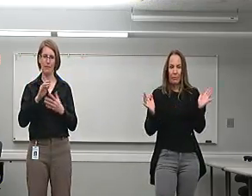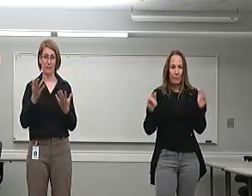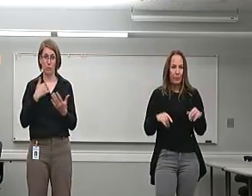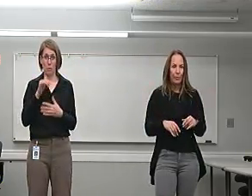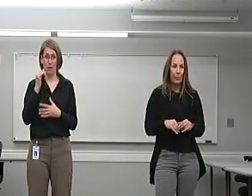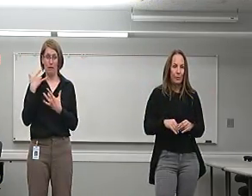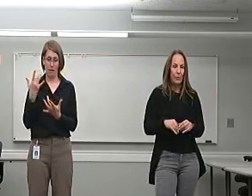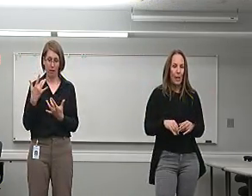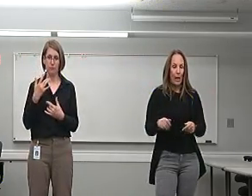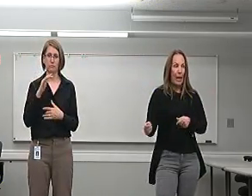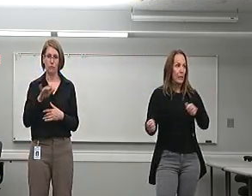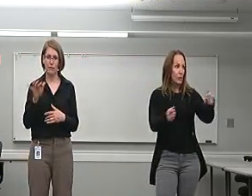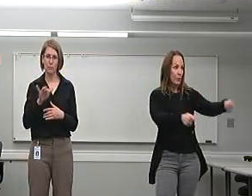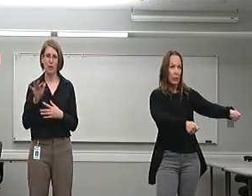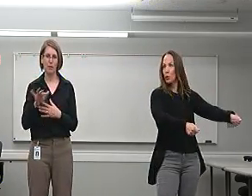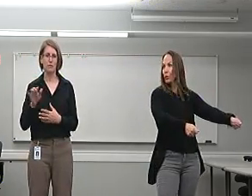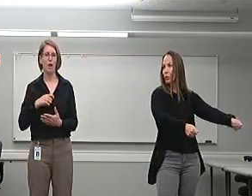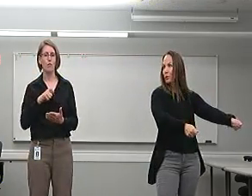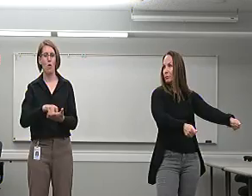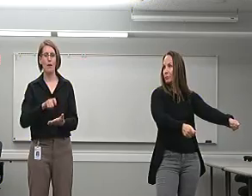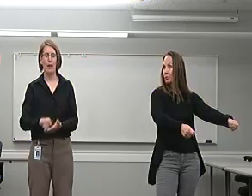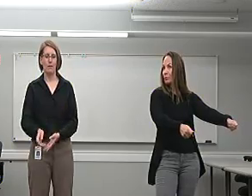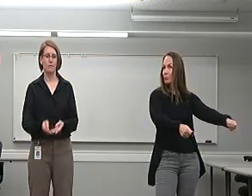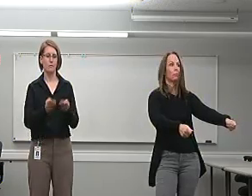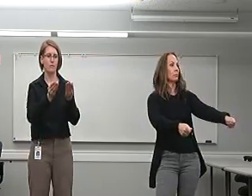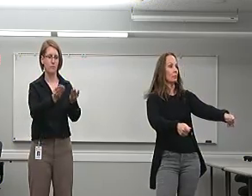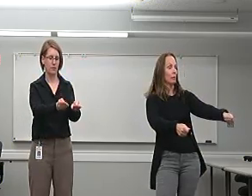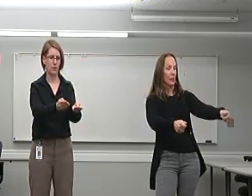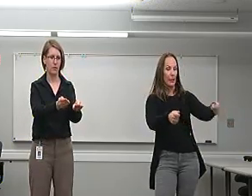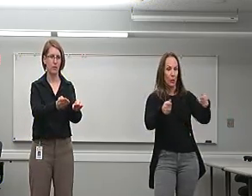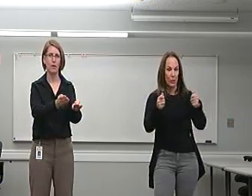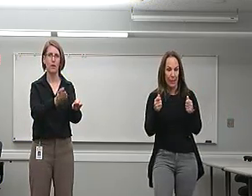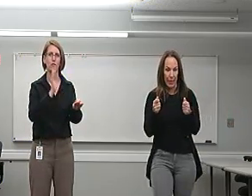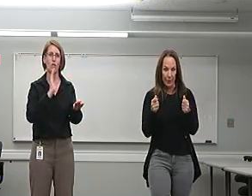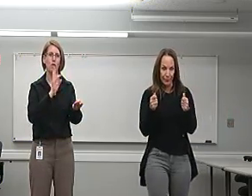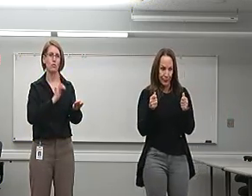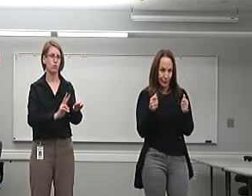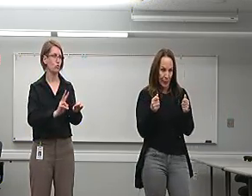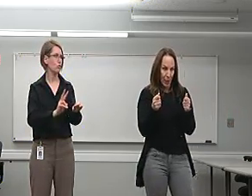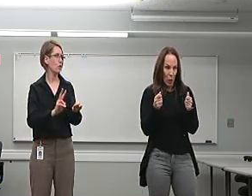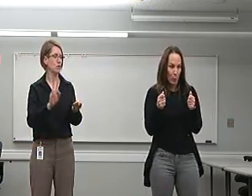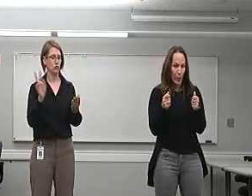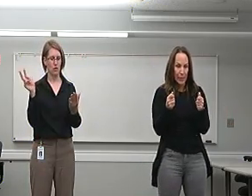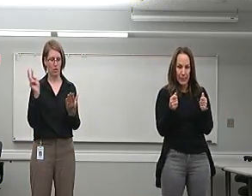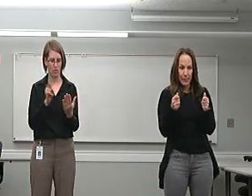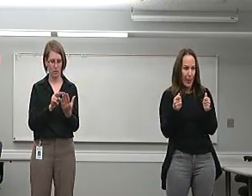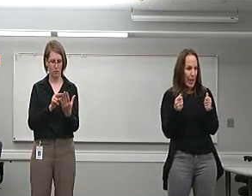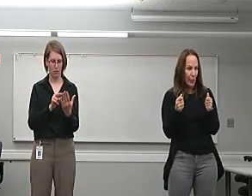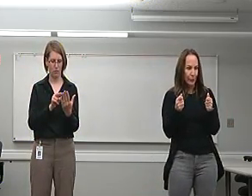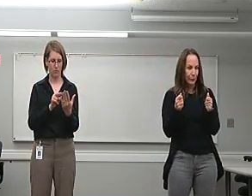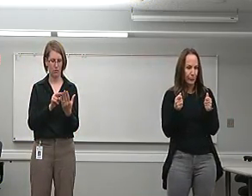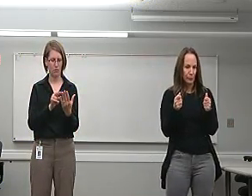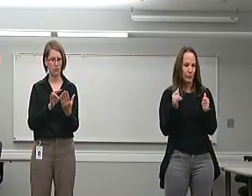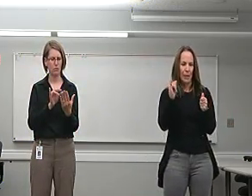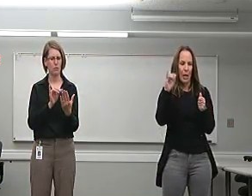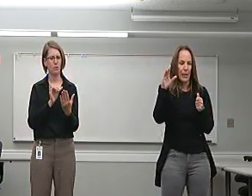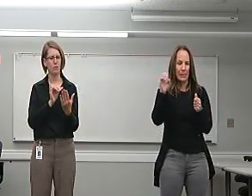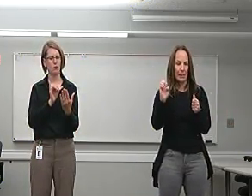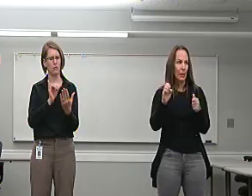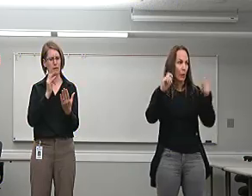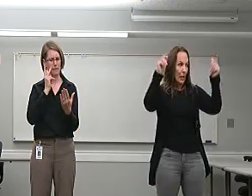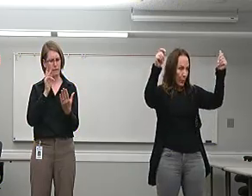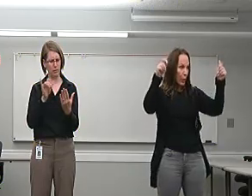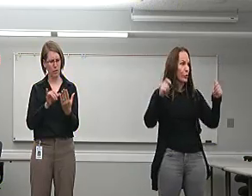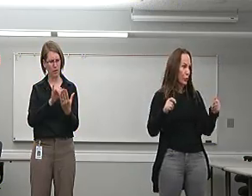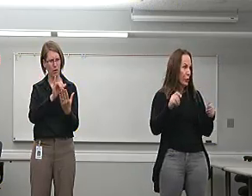I hand it to my 2-year-old. Leah looks at it. Her brain sees a pattern. I-C-E. We had posters